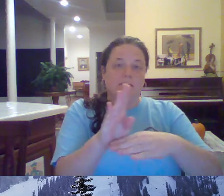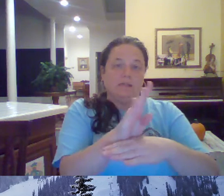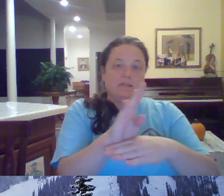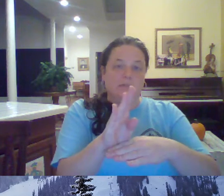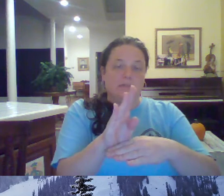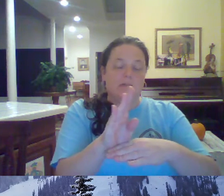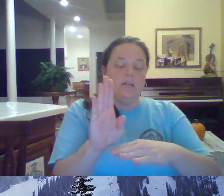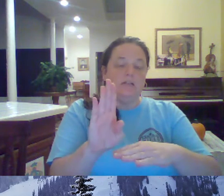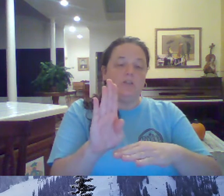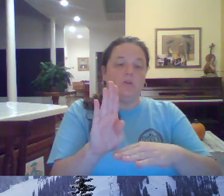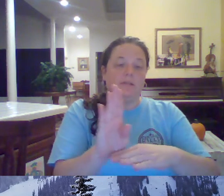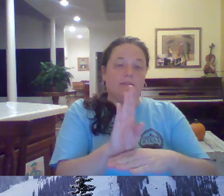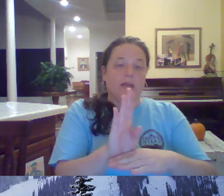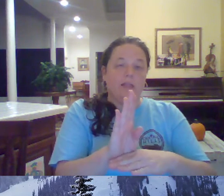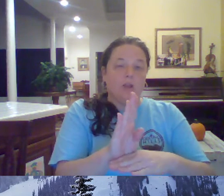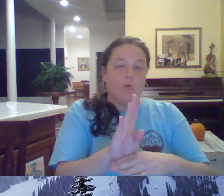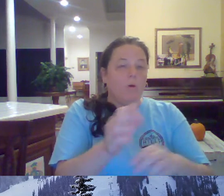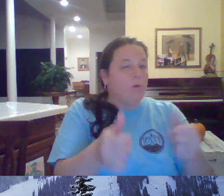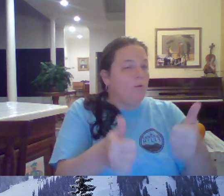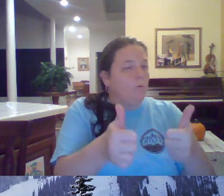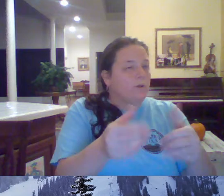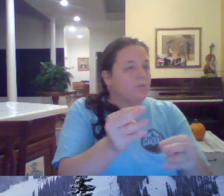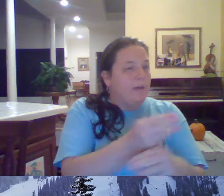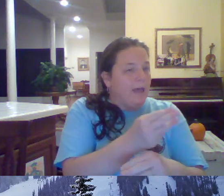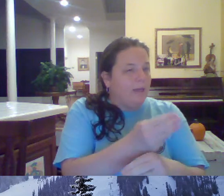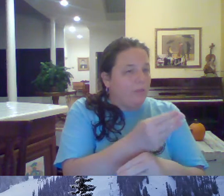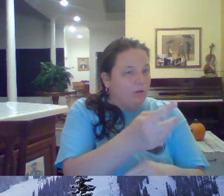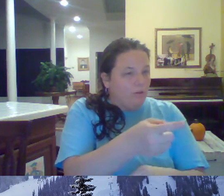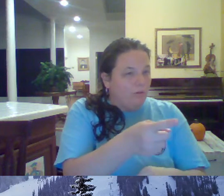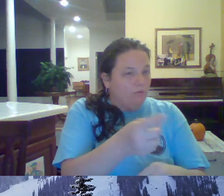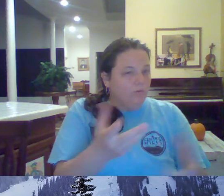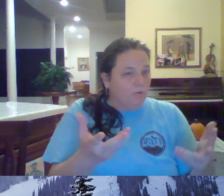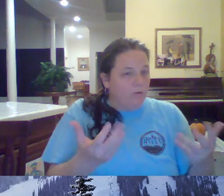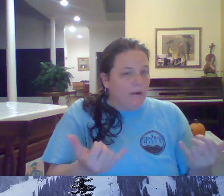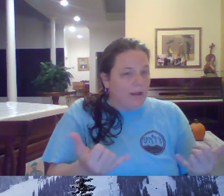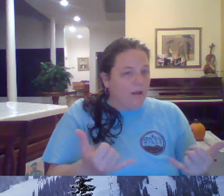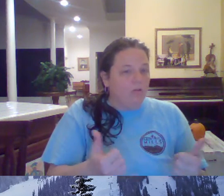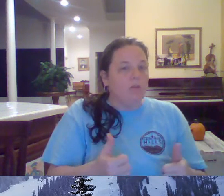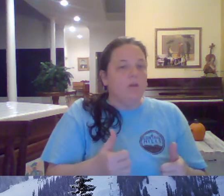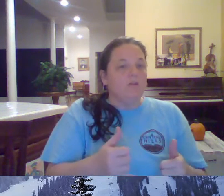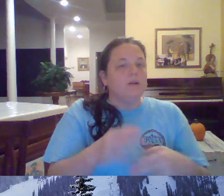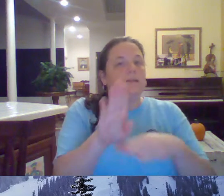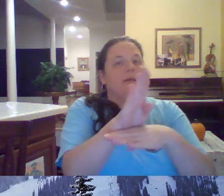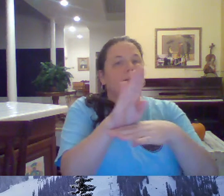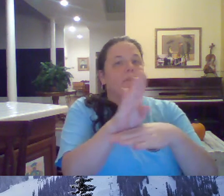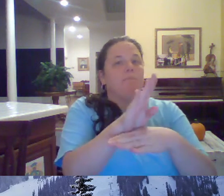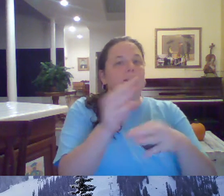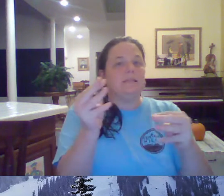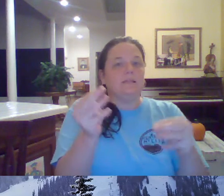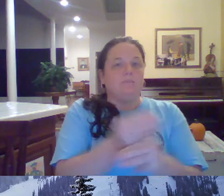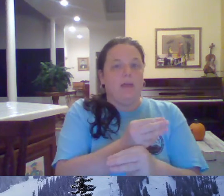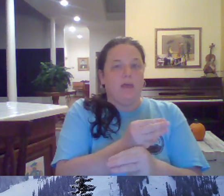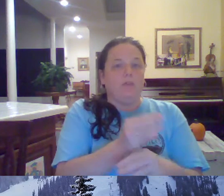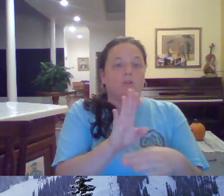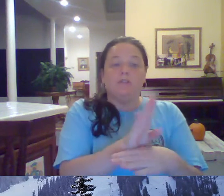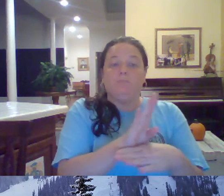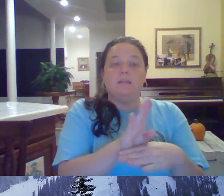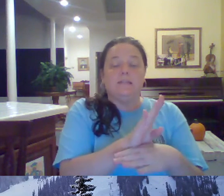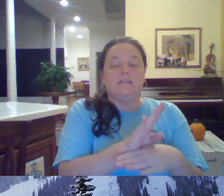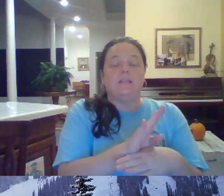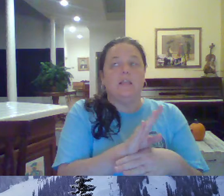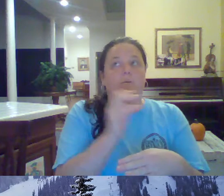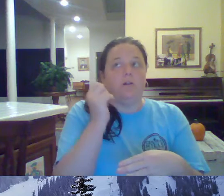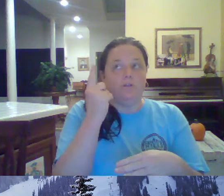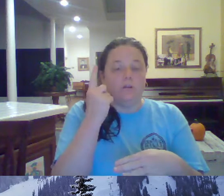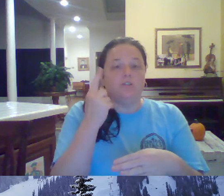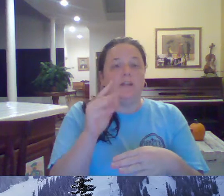business. So, you could sign, well, which math are you doing right now? You say business math or just